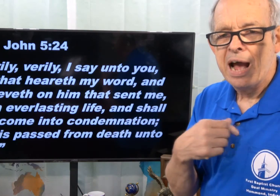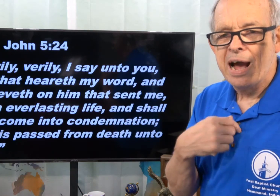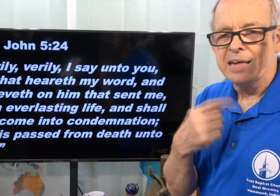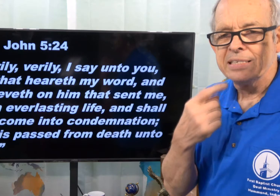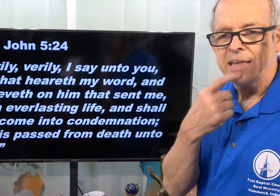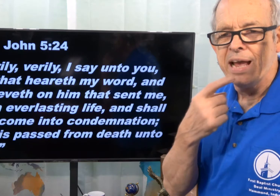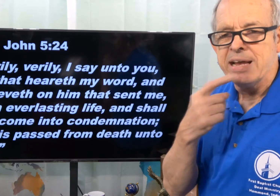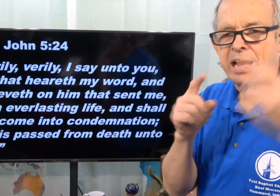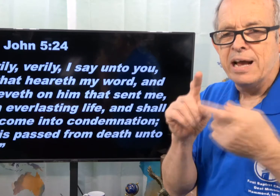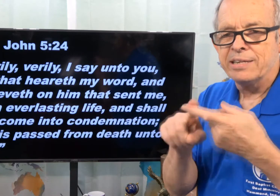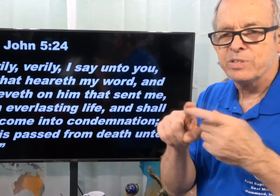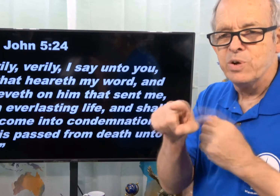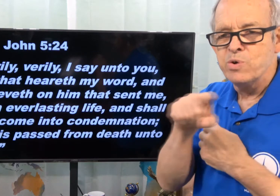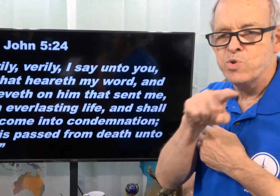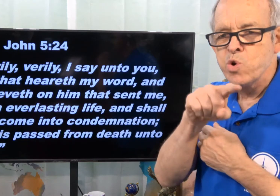I say unto you,